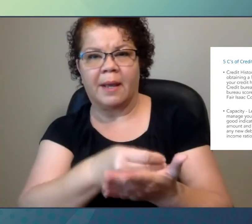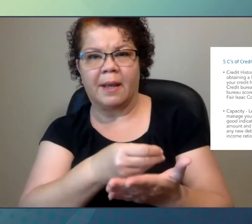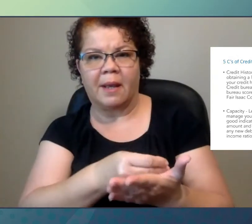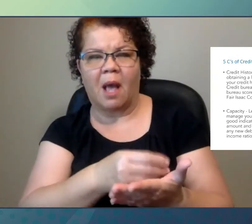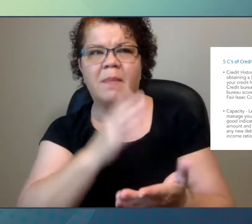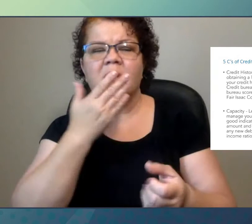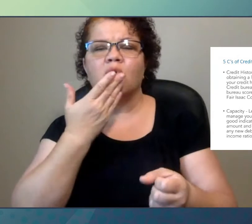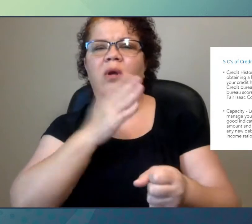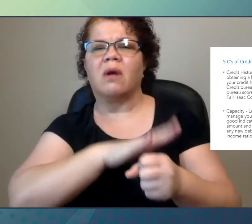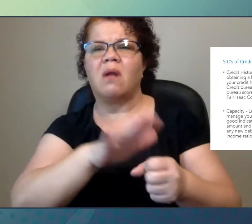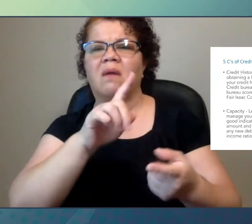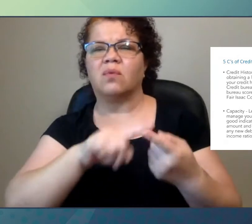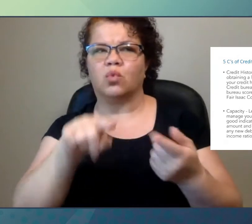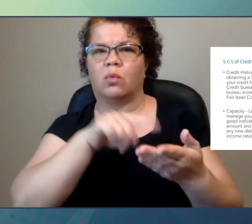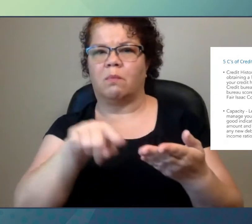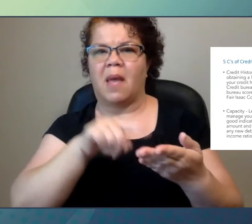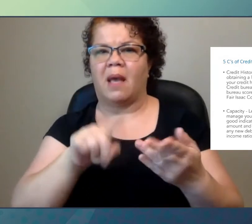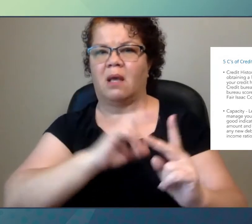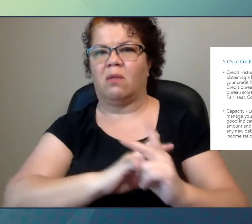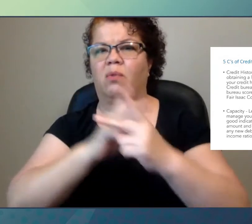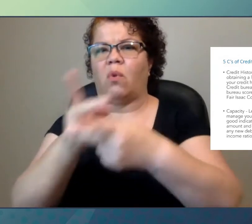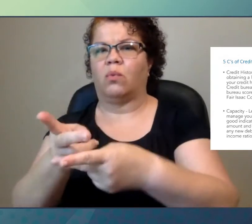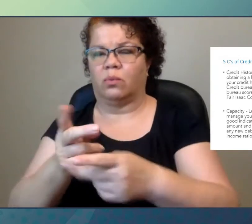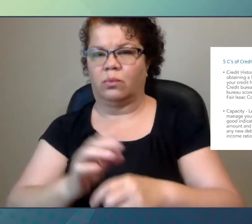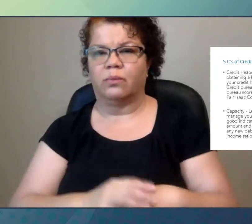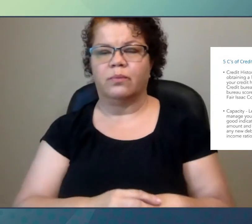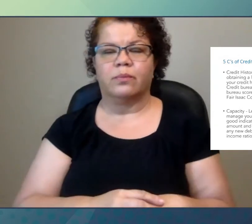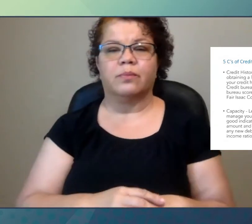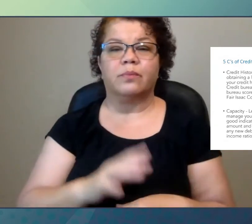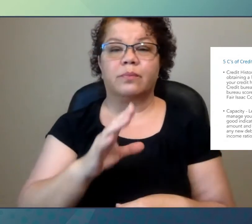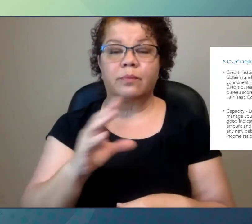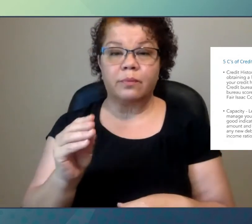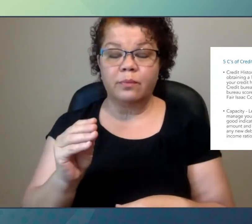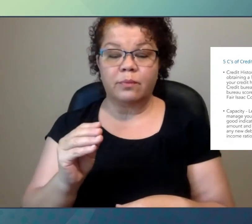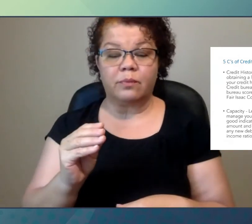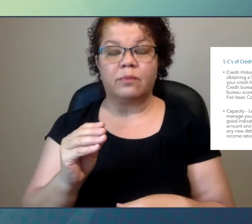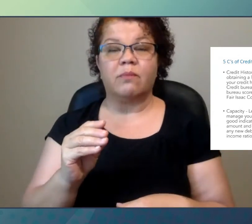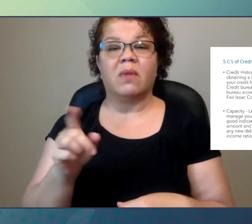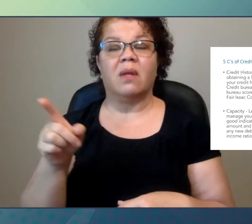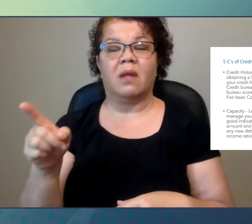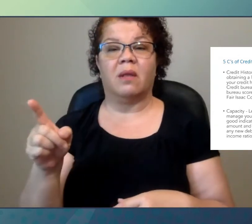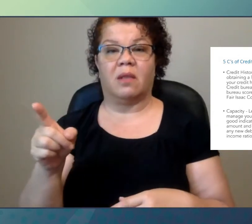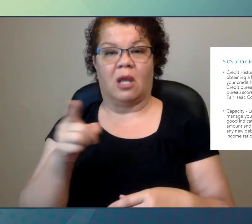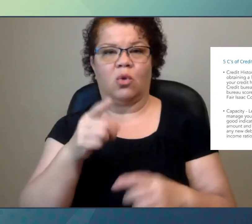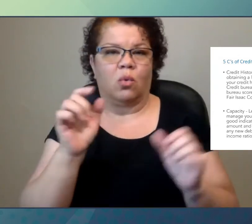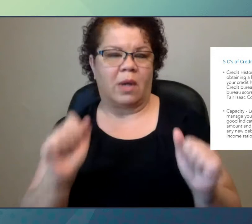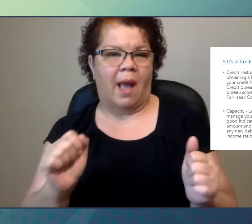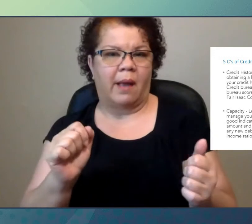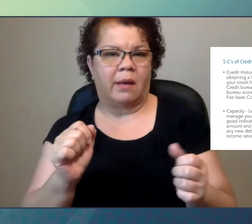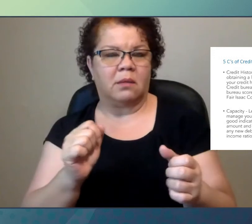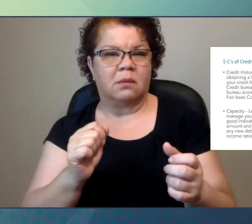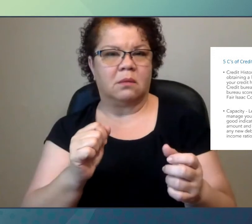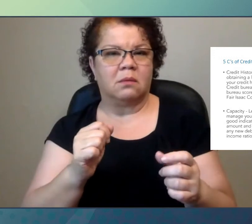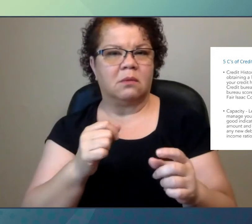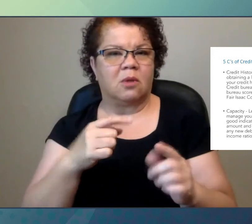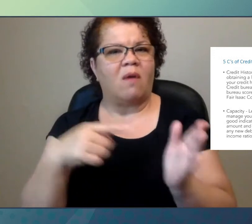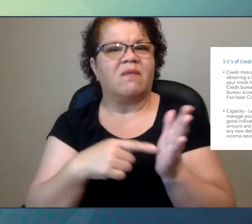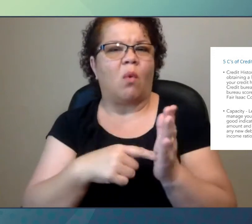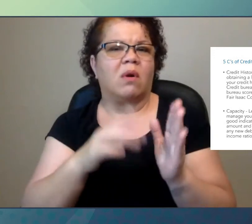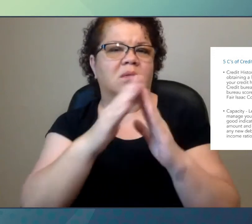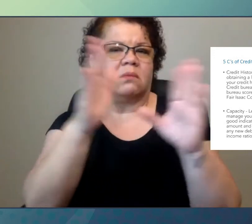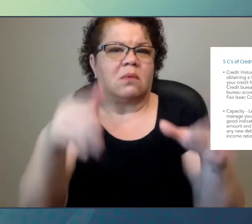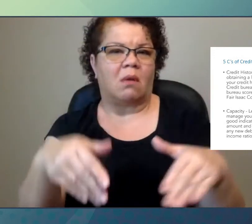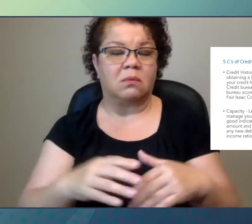recurring income, and that they are able to make the payments on the home. Now,